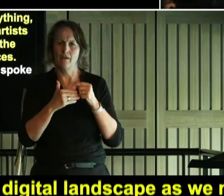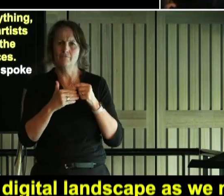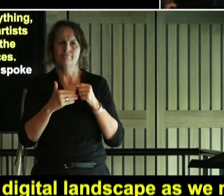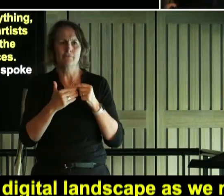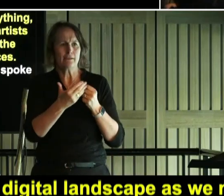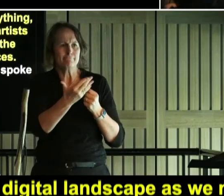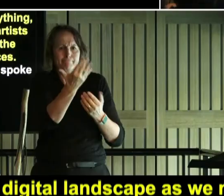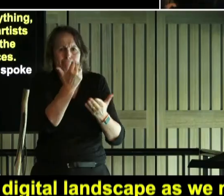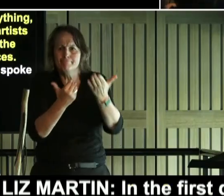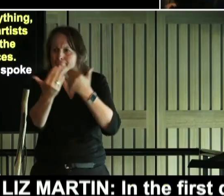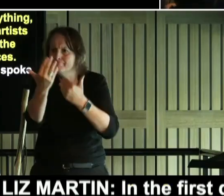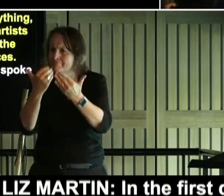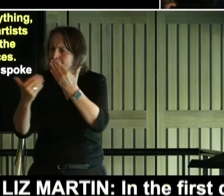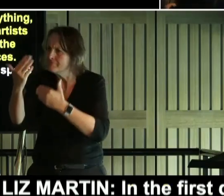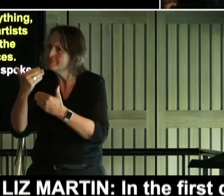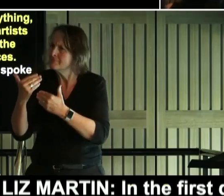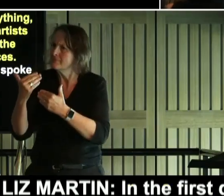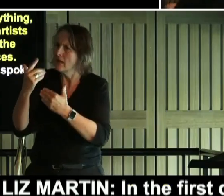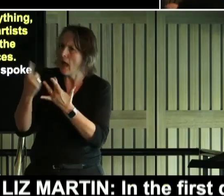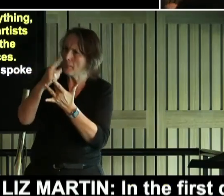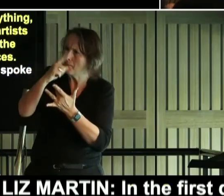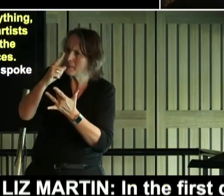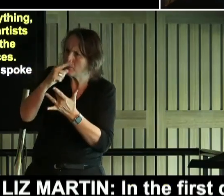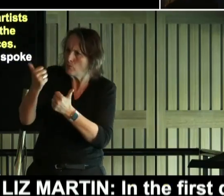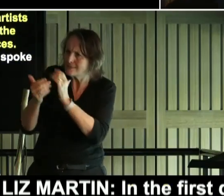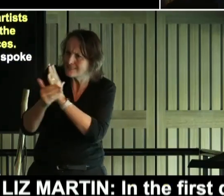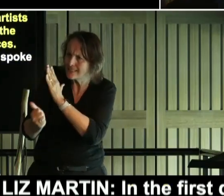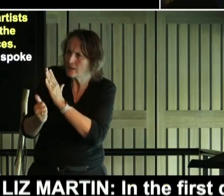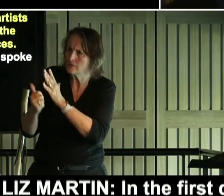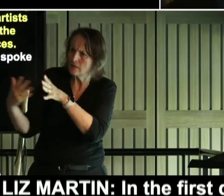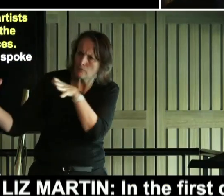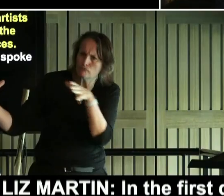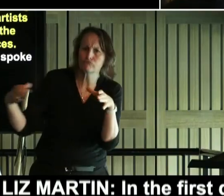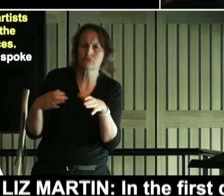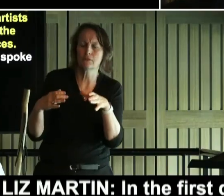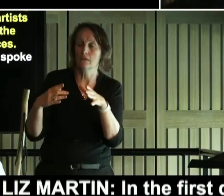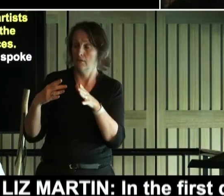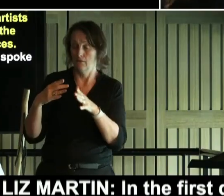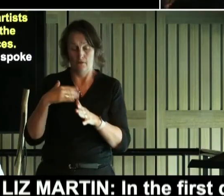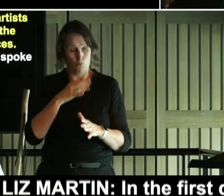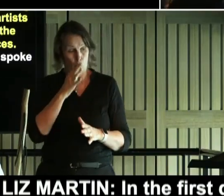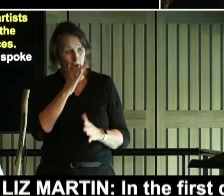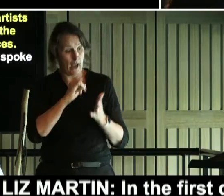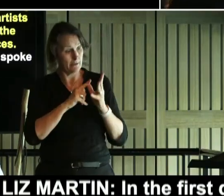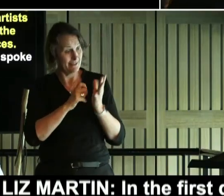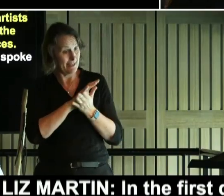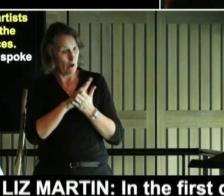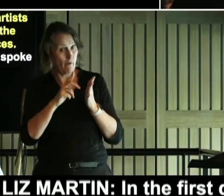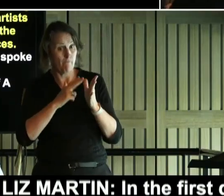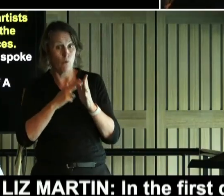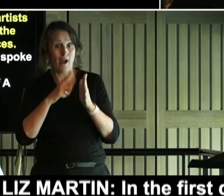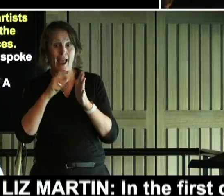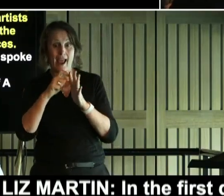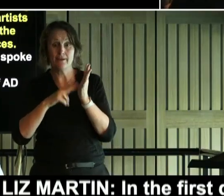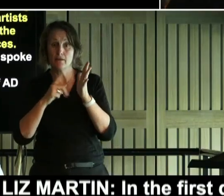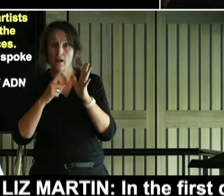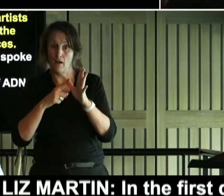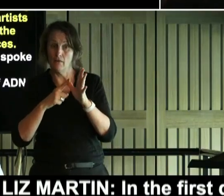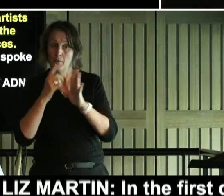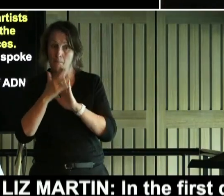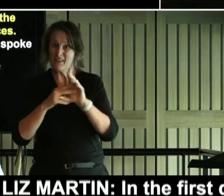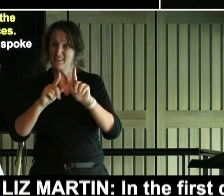leadership, bringing others with you. Sarah, in terms of ADNA, ADNA is bringing together